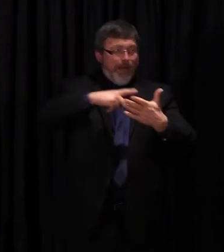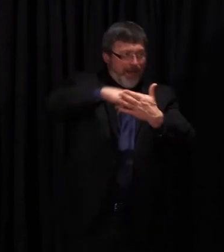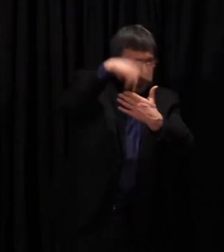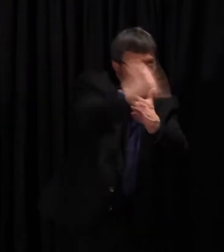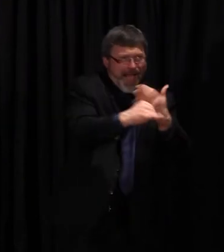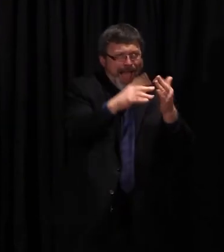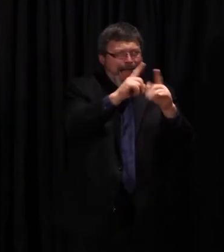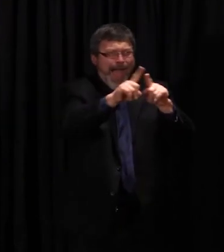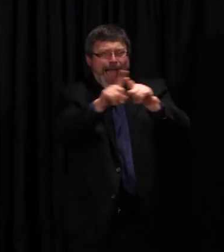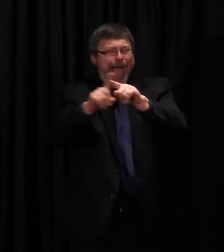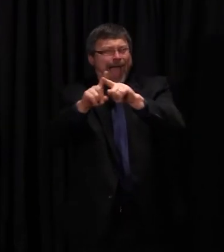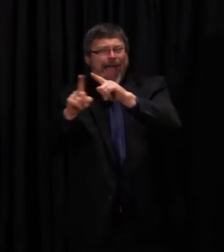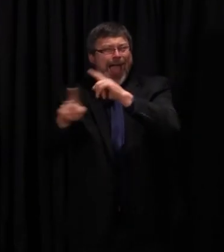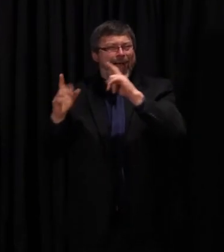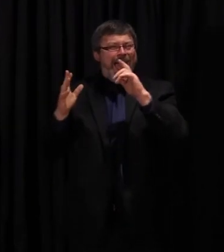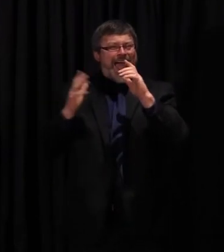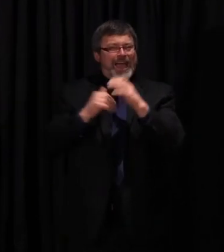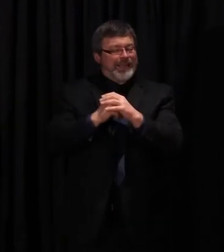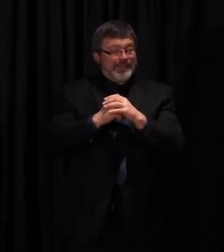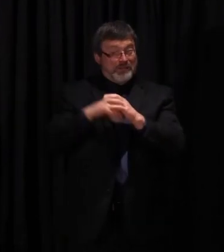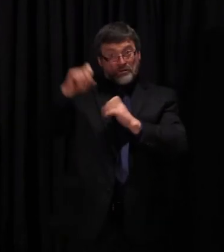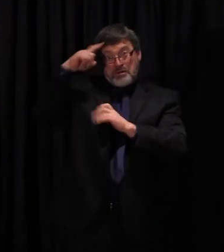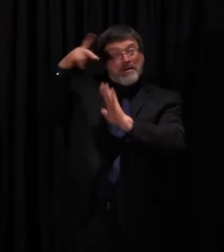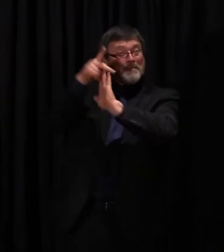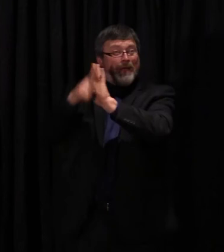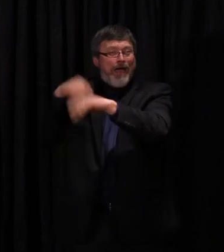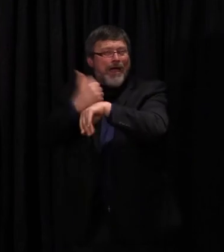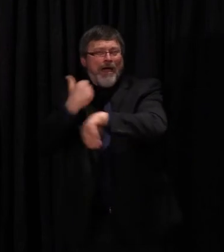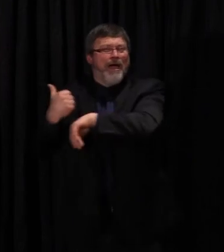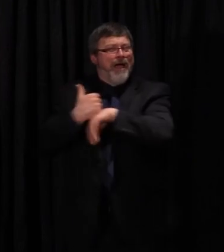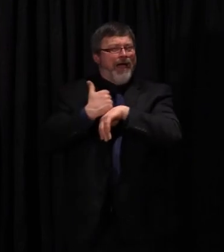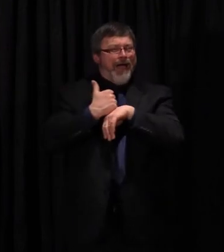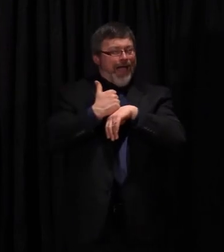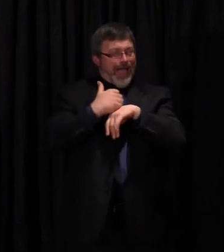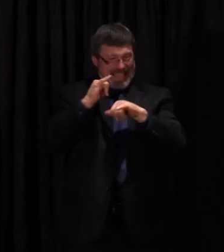can rebuild and grow our communities without people.